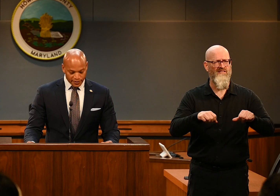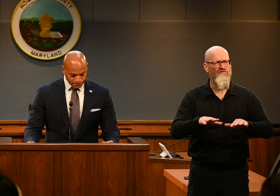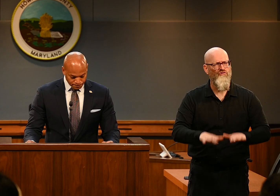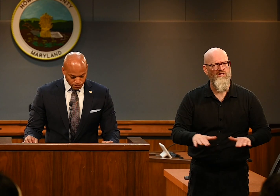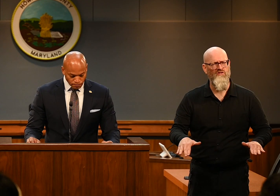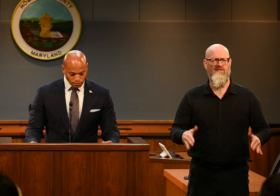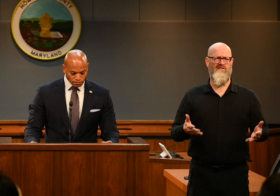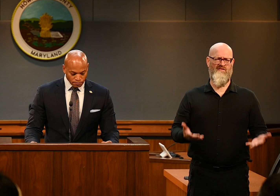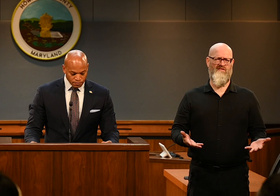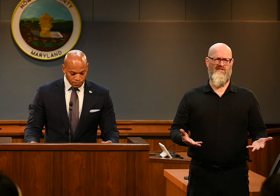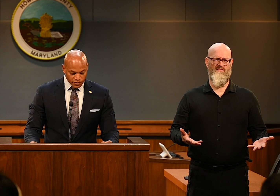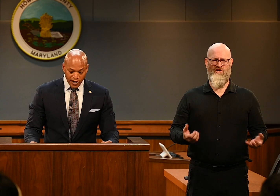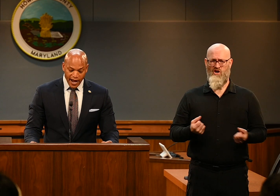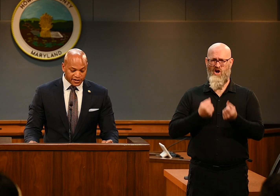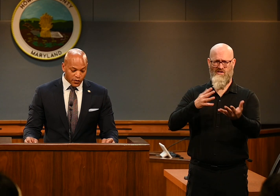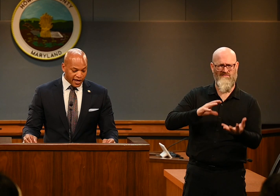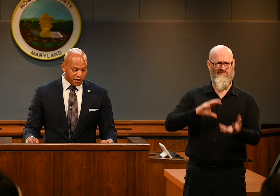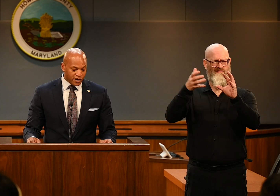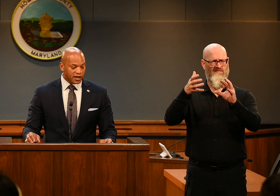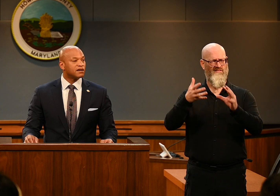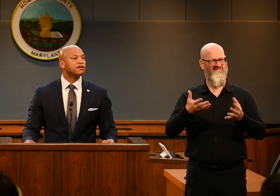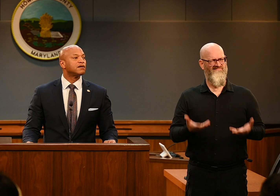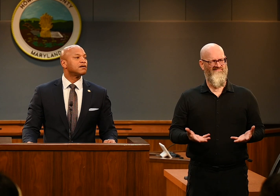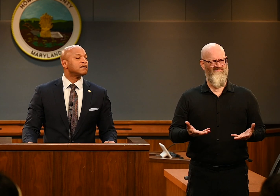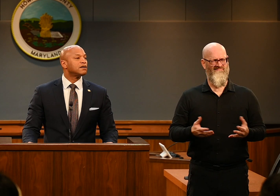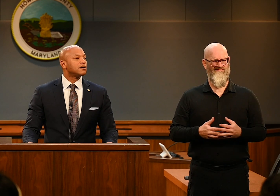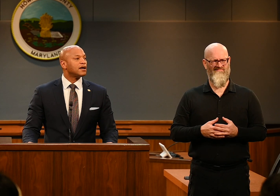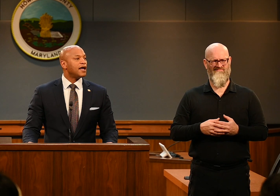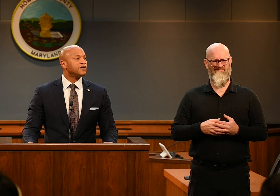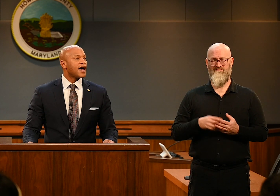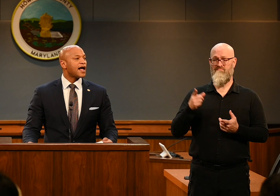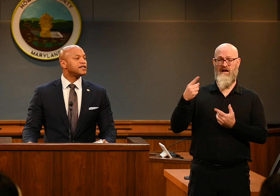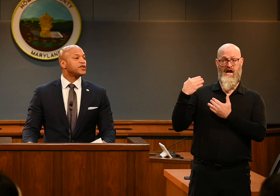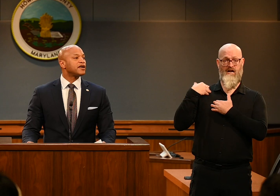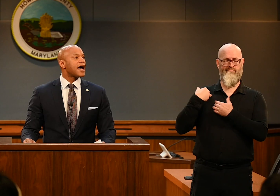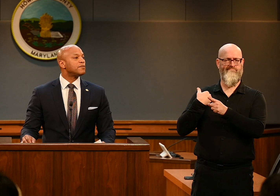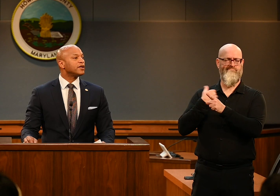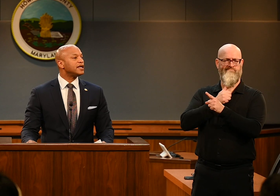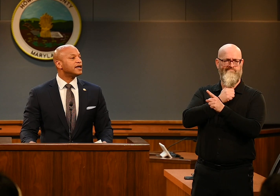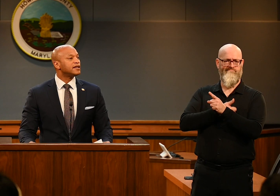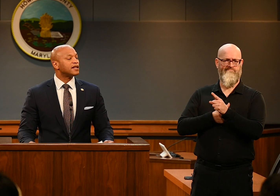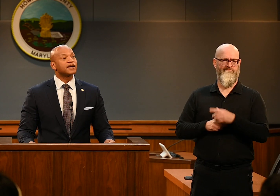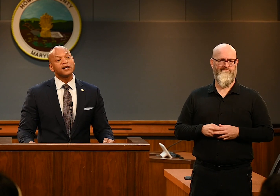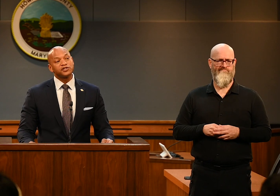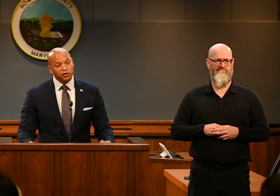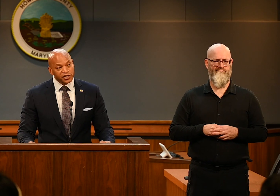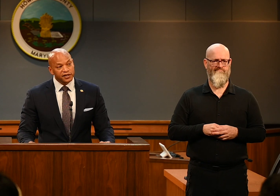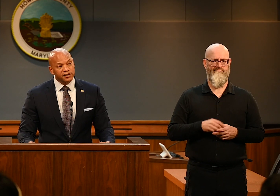wreaking havoc. They're not acting with accountability, and they're not acting with the accountability